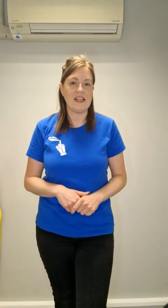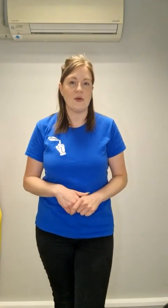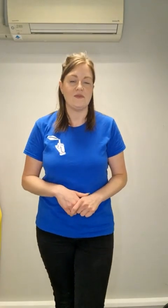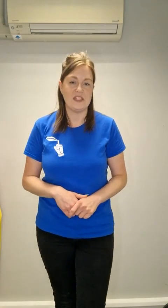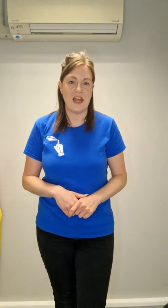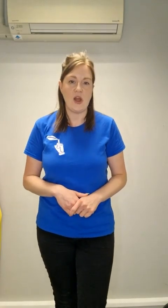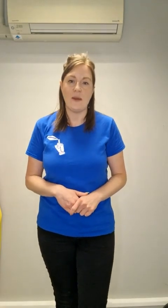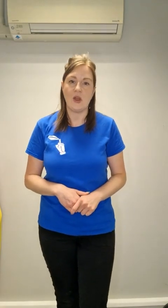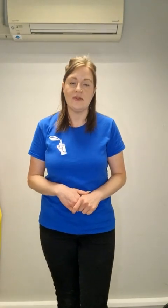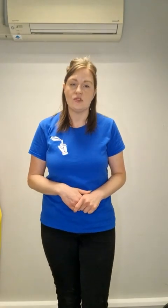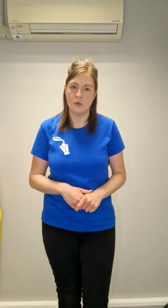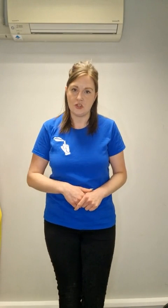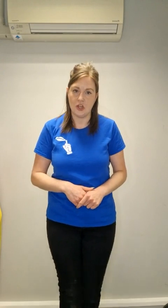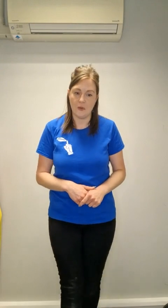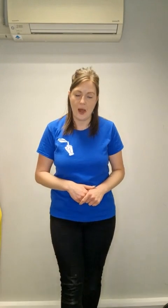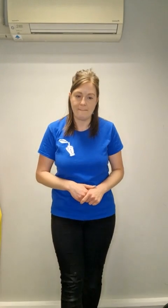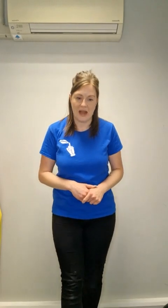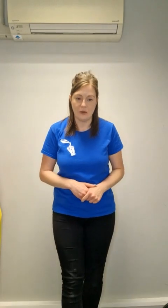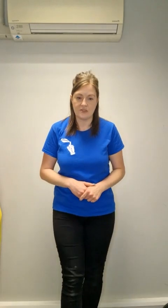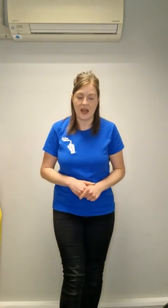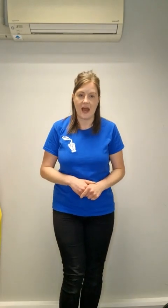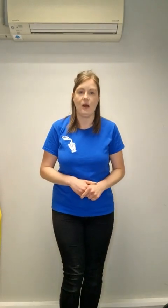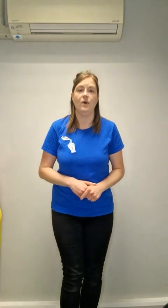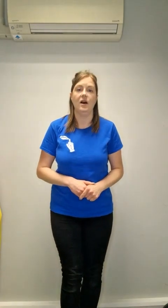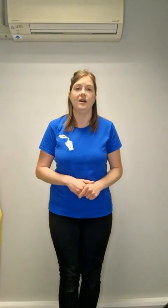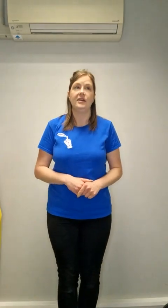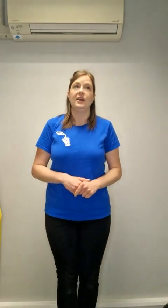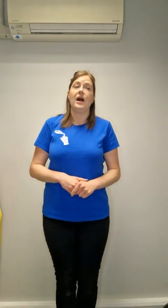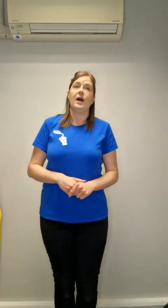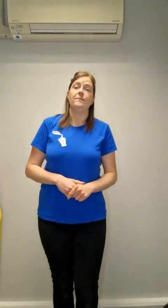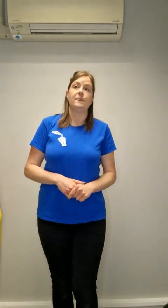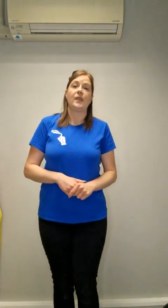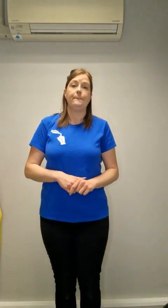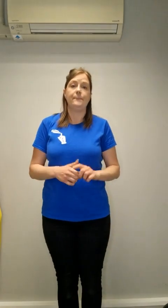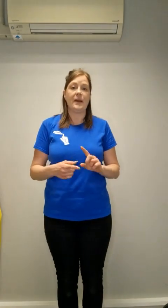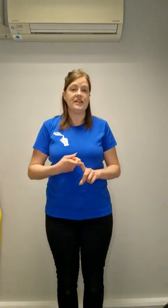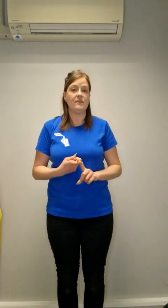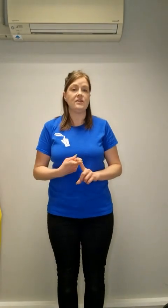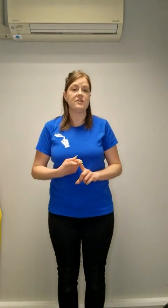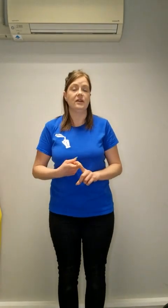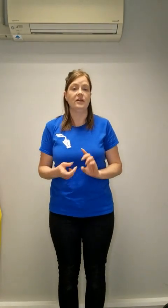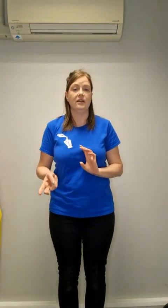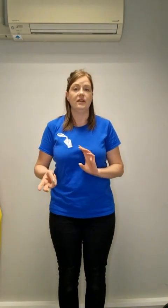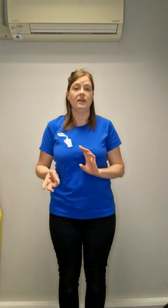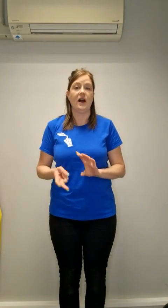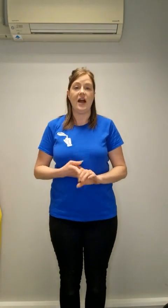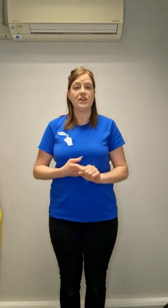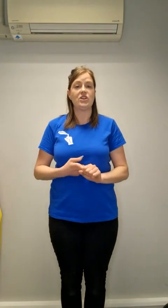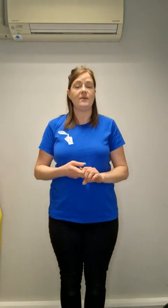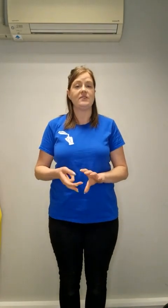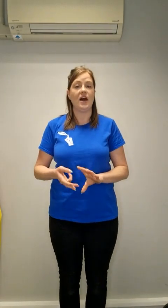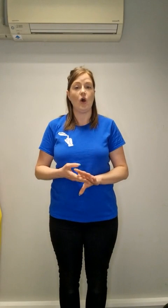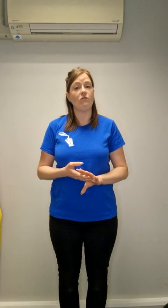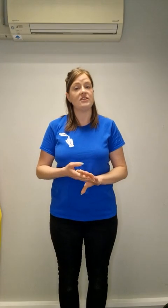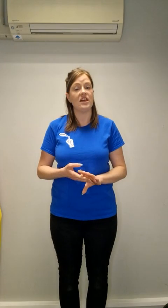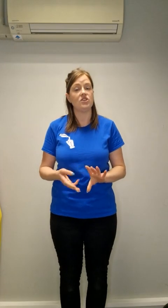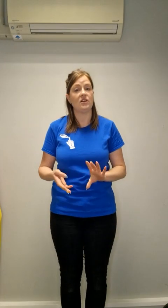off today, I'm going to talk to you about our placement, our hand shapes, our orientation and